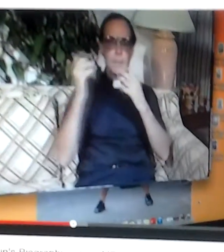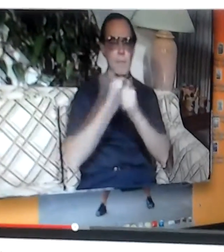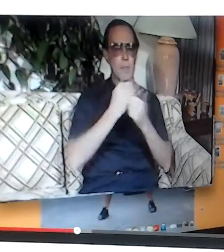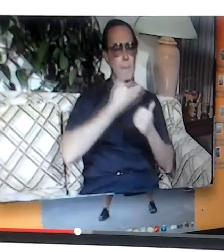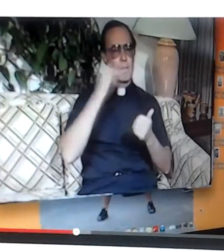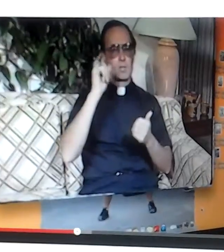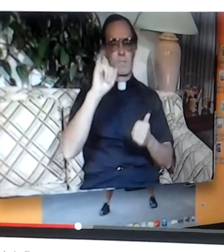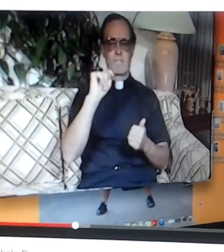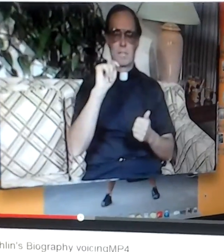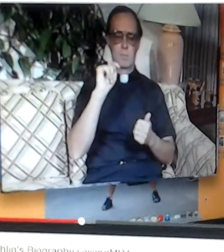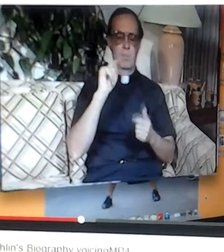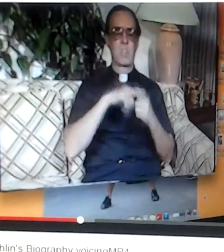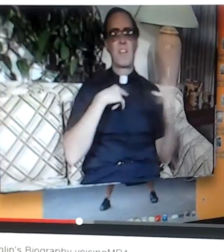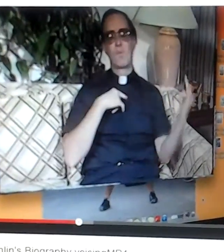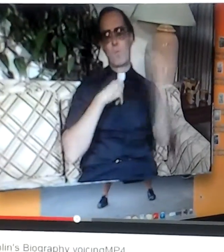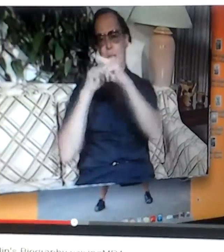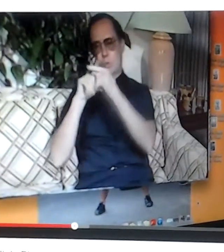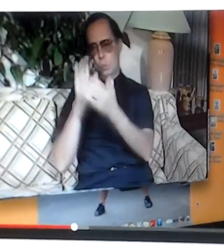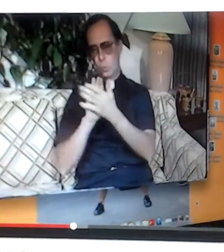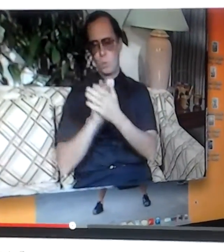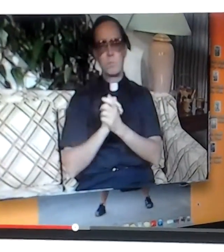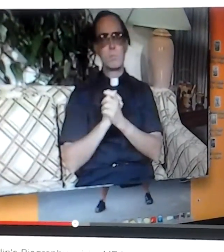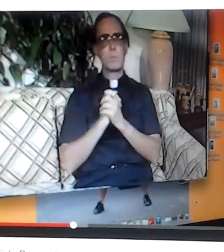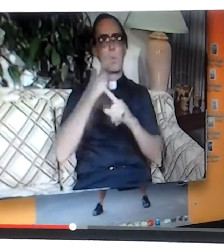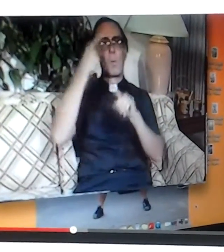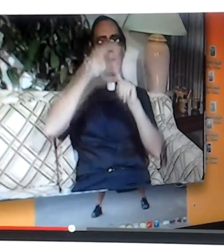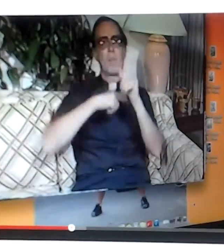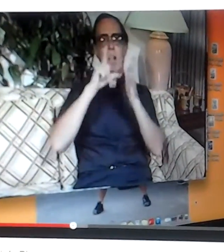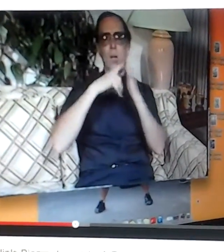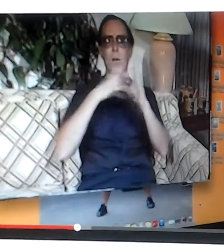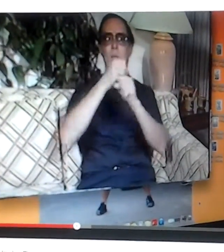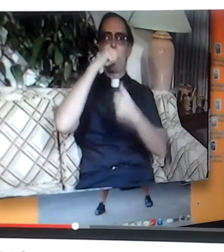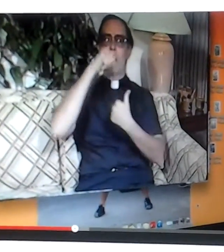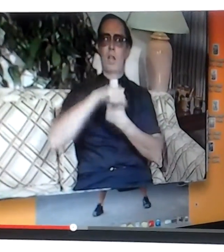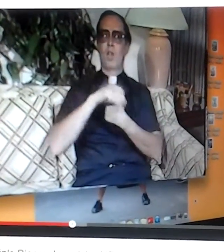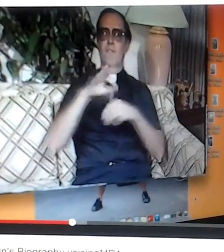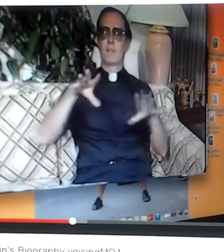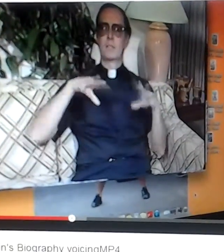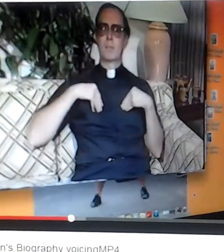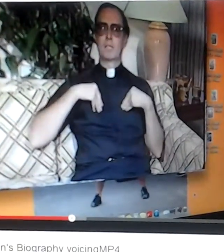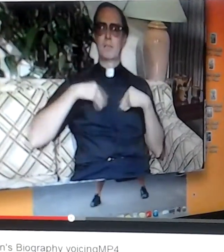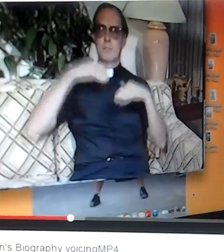He was worried that I was going to have a hard time communicating with no interpreter.